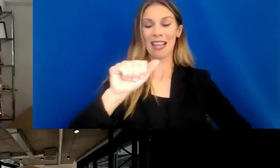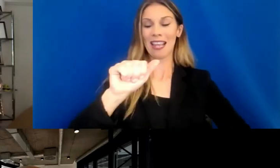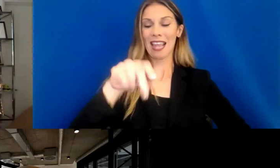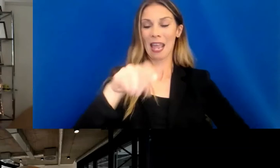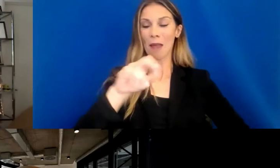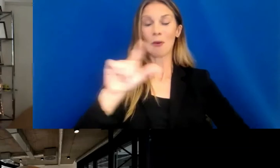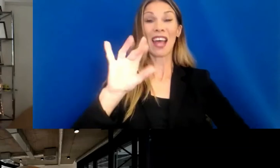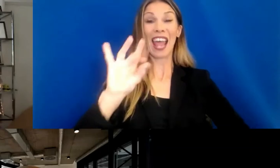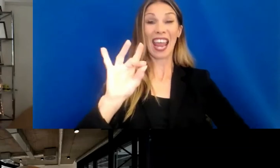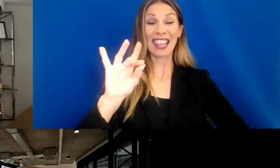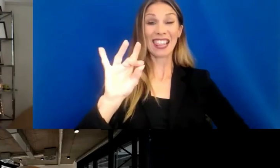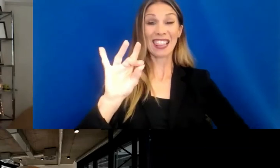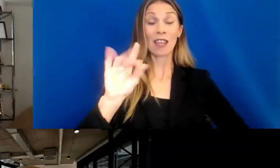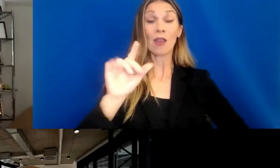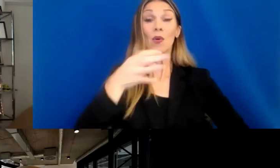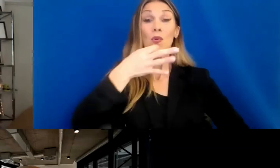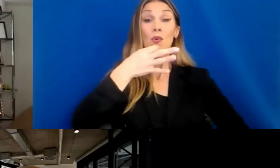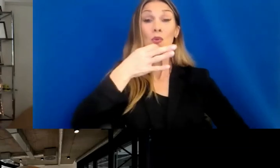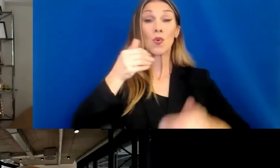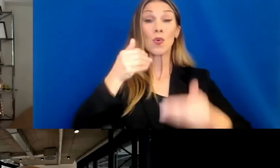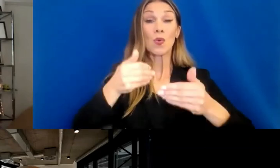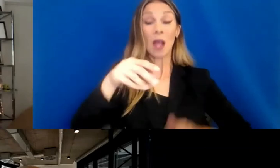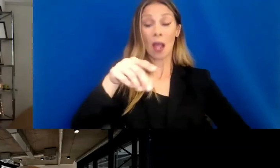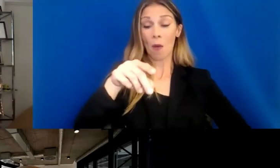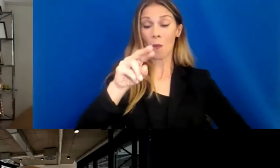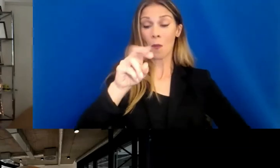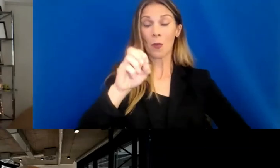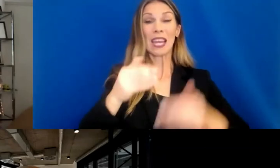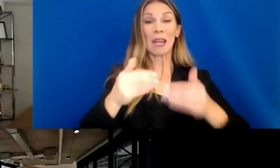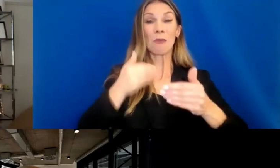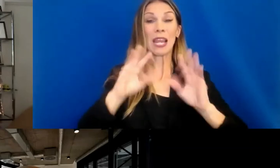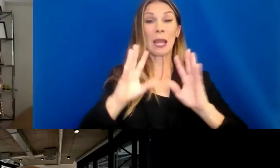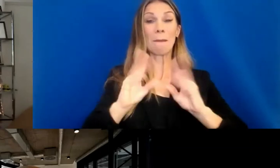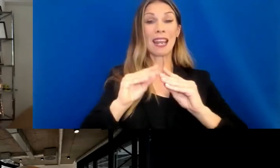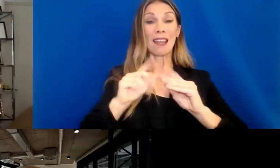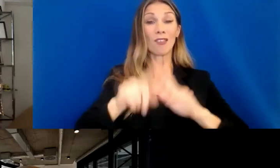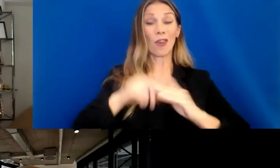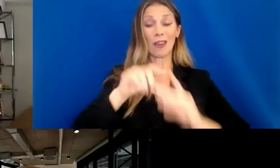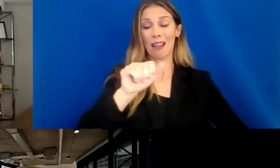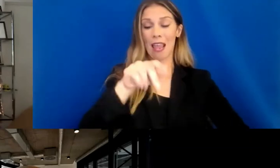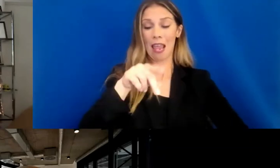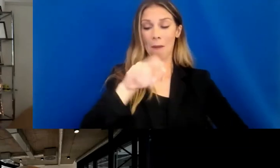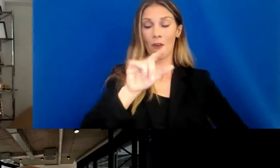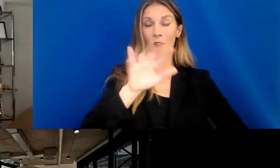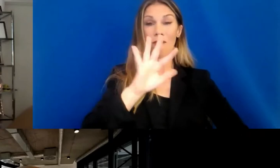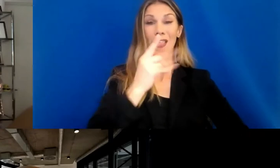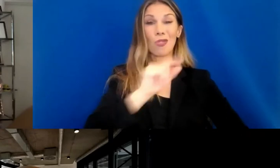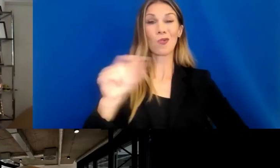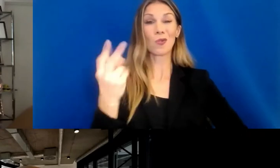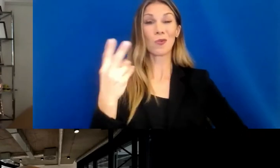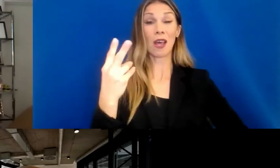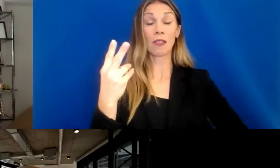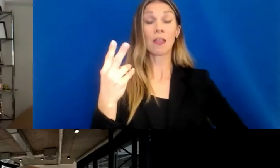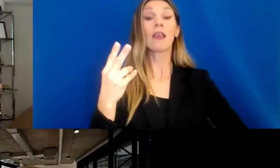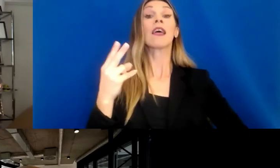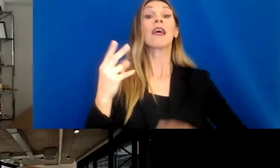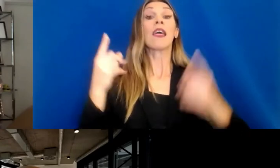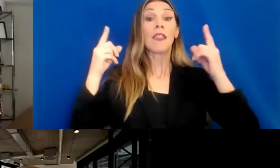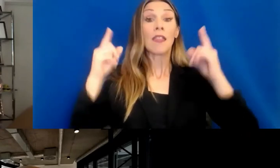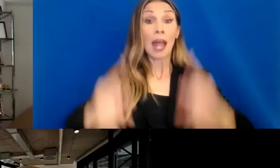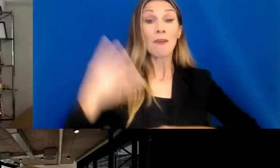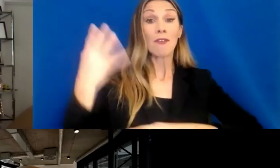and with pre-meeting starting on April 5th through the 12th. Followed by 4 days of